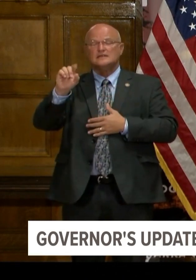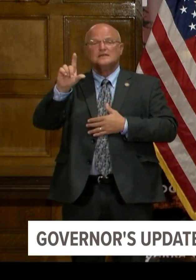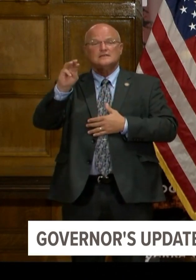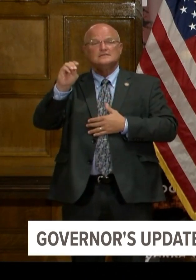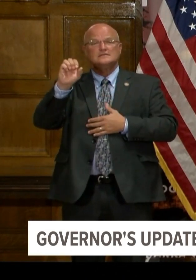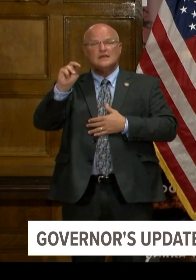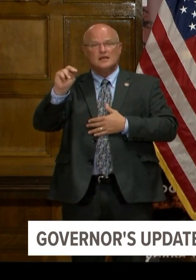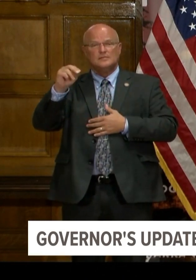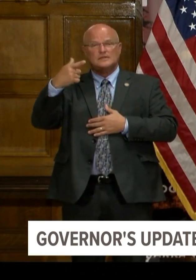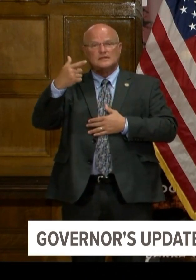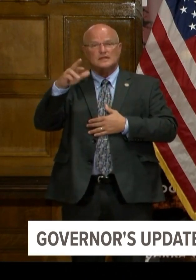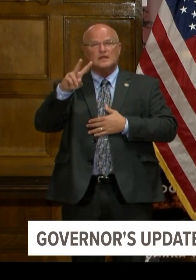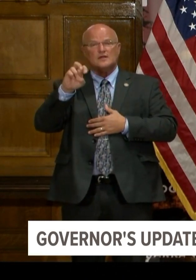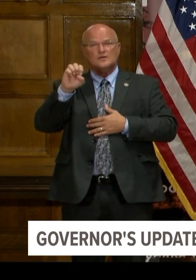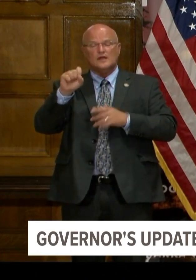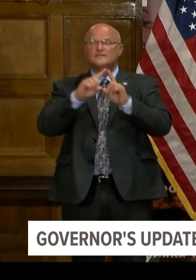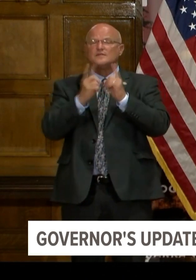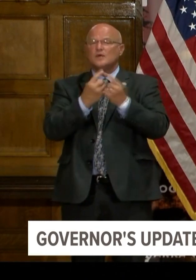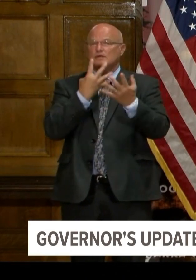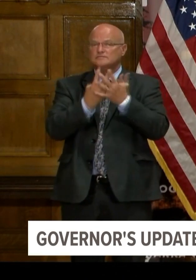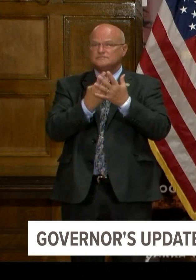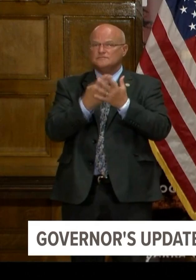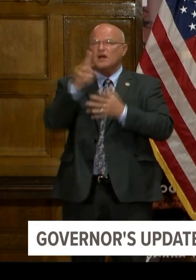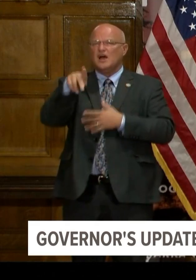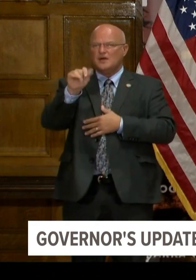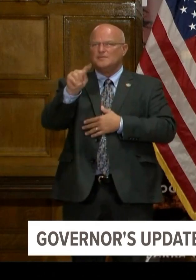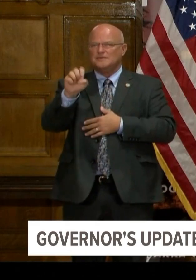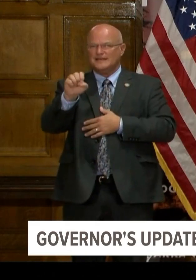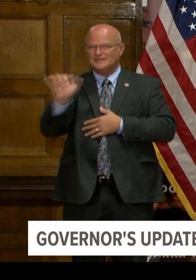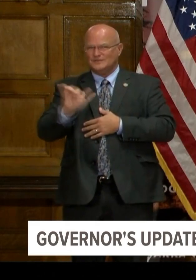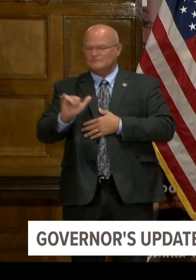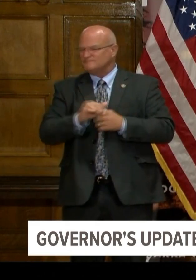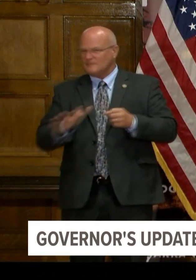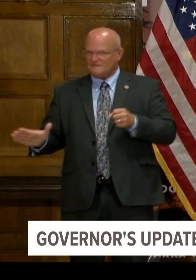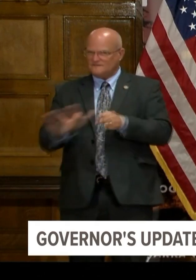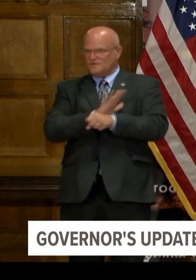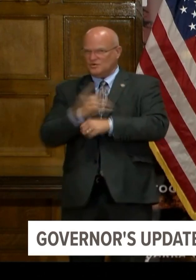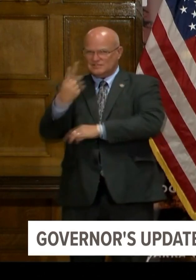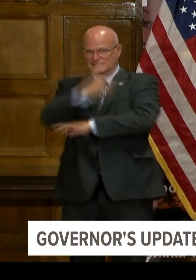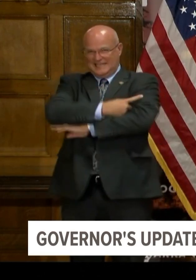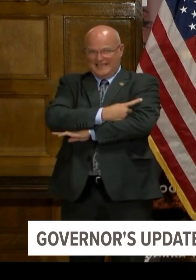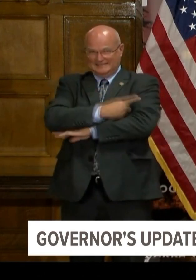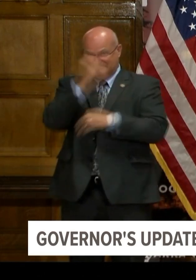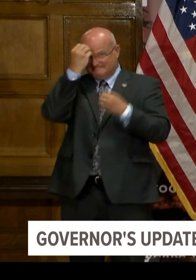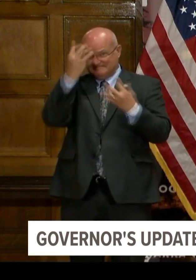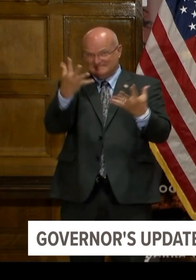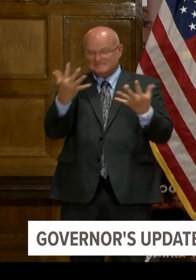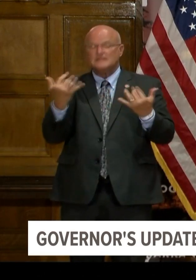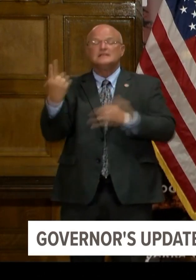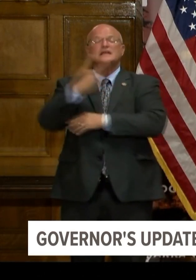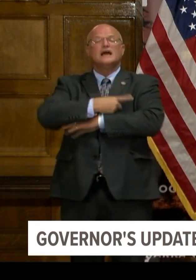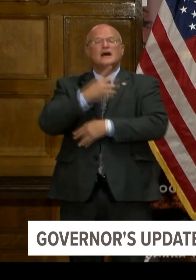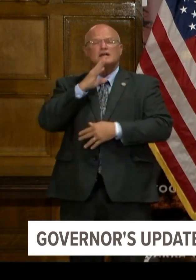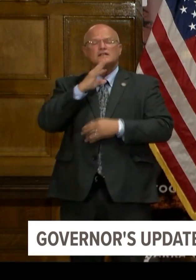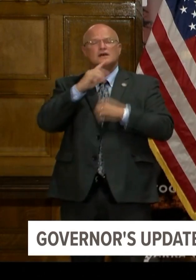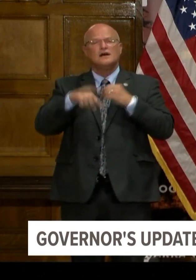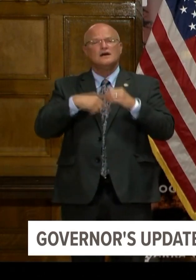at the Department of Corrections to give an update as well. So we've got a full schedule today, but let me start by